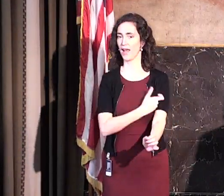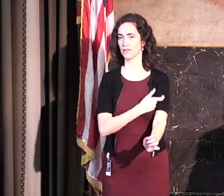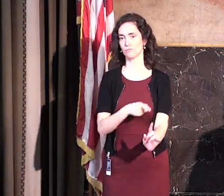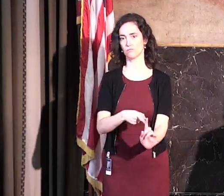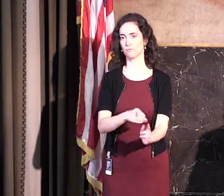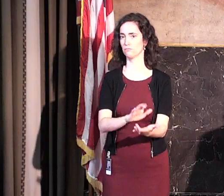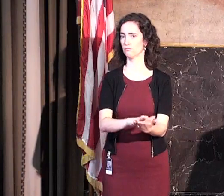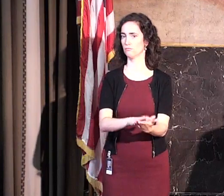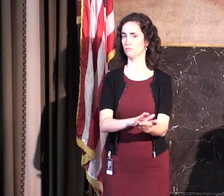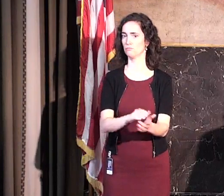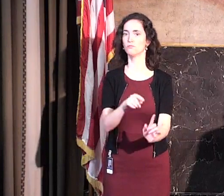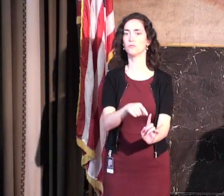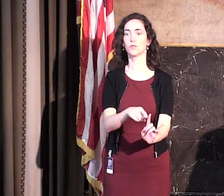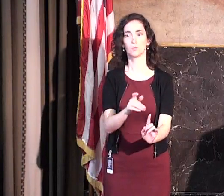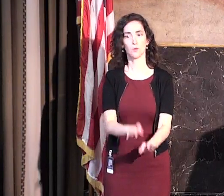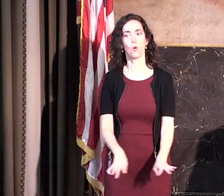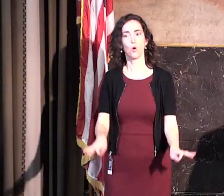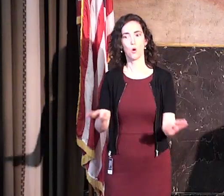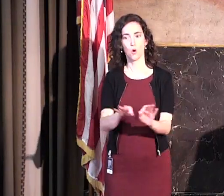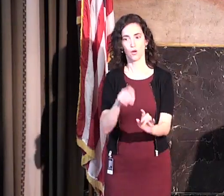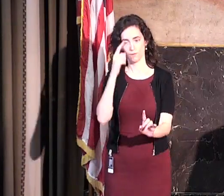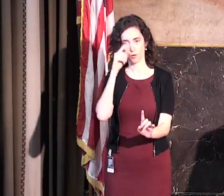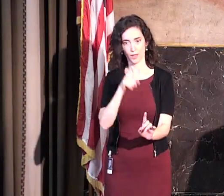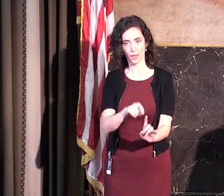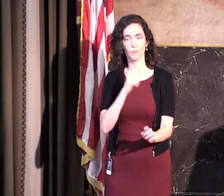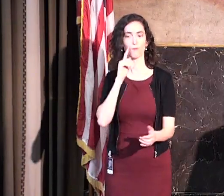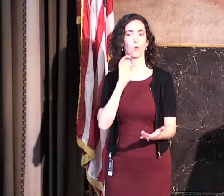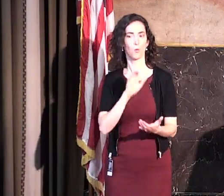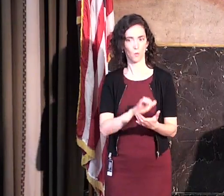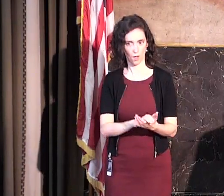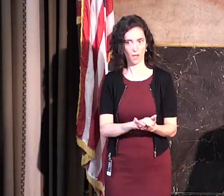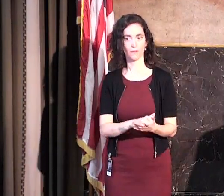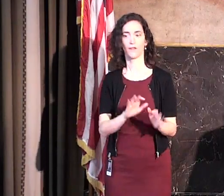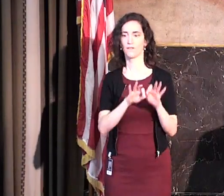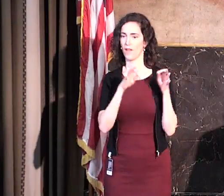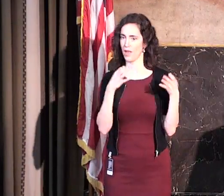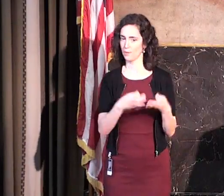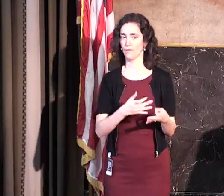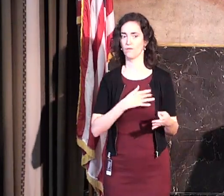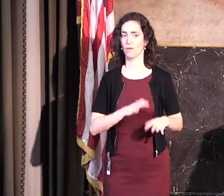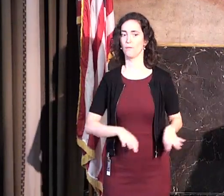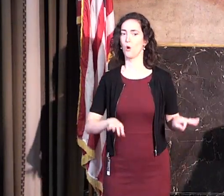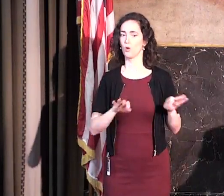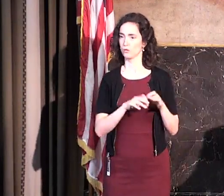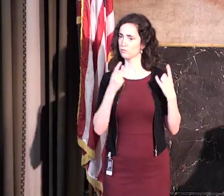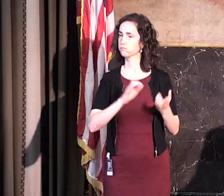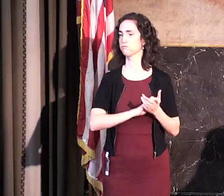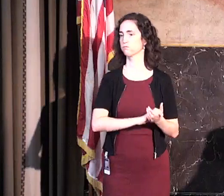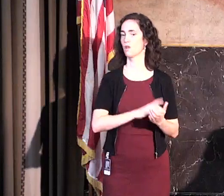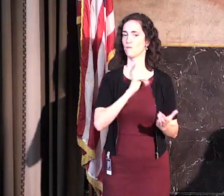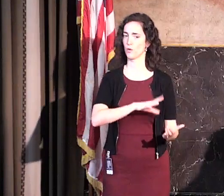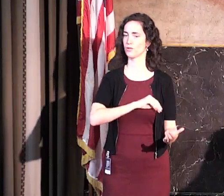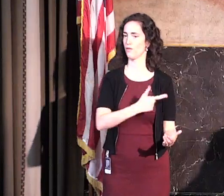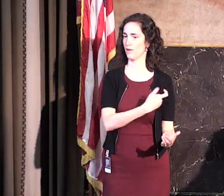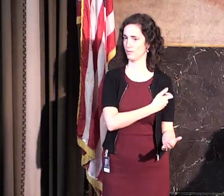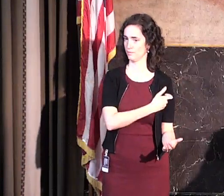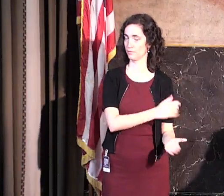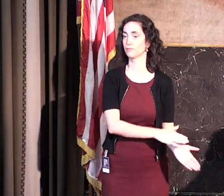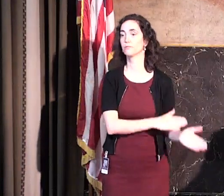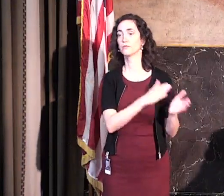that was incredibly important for him and for his wife and his family. I also want to congratulate again